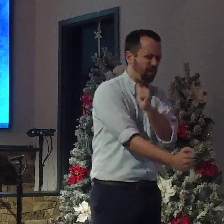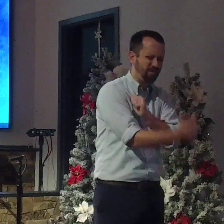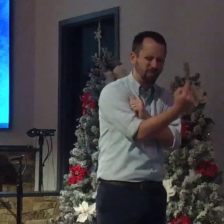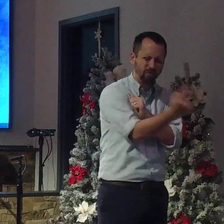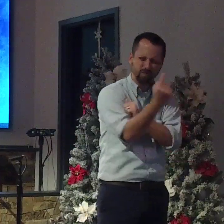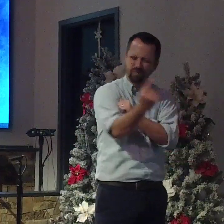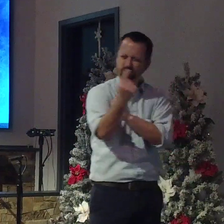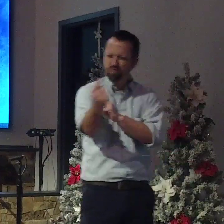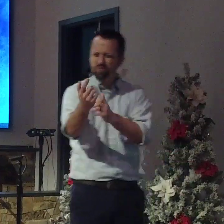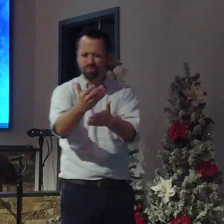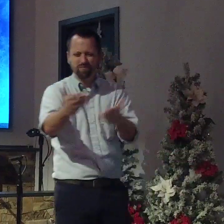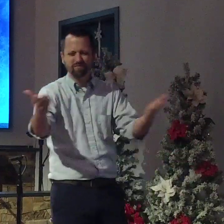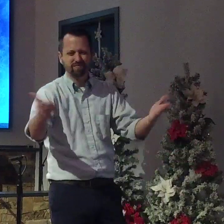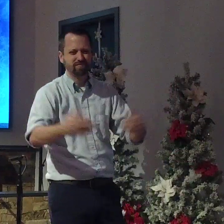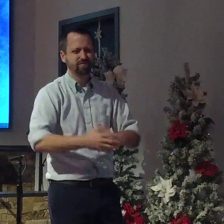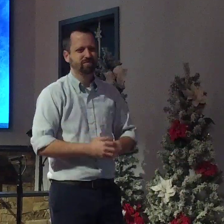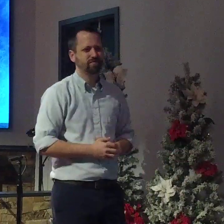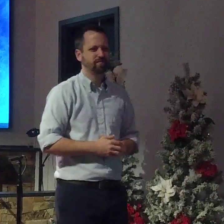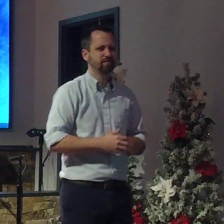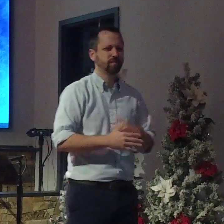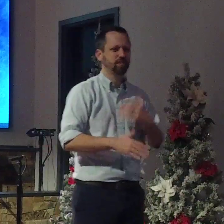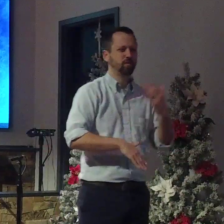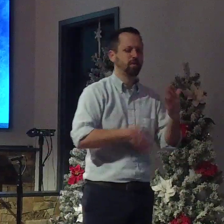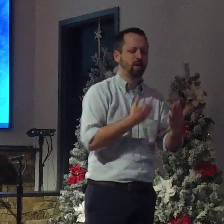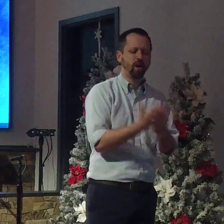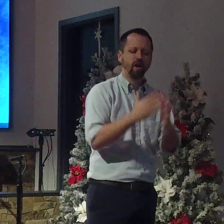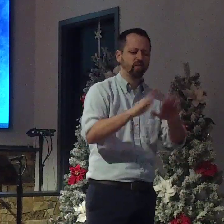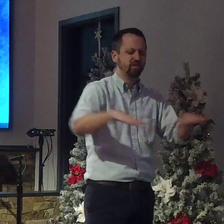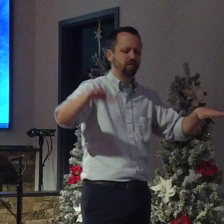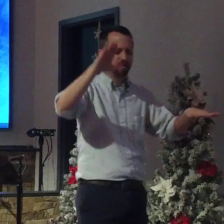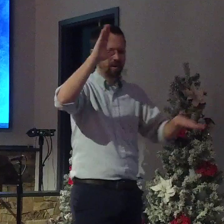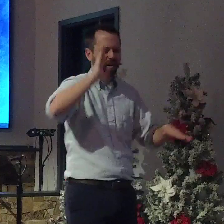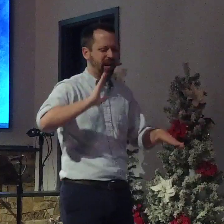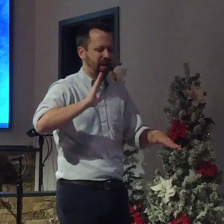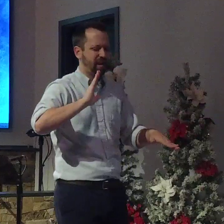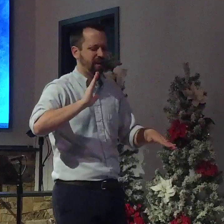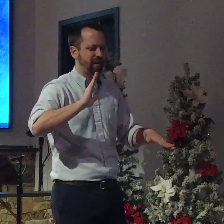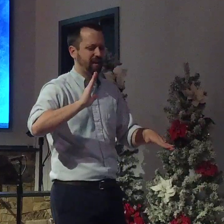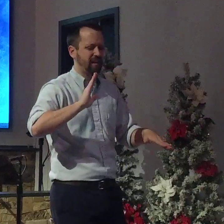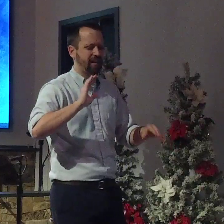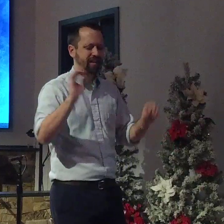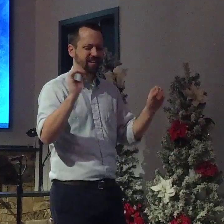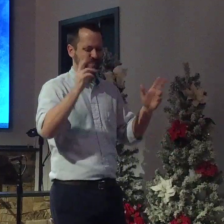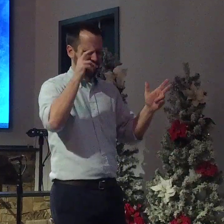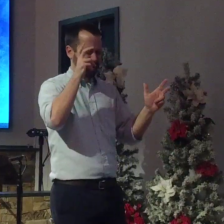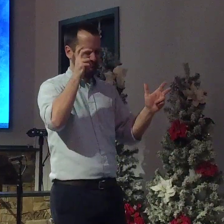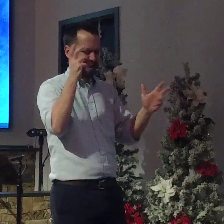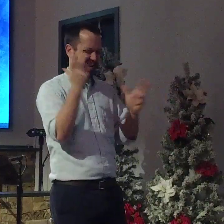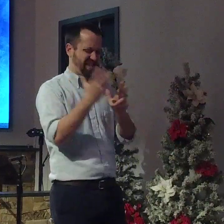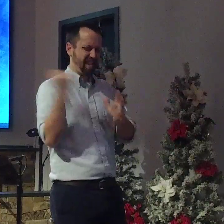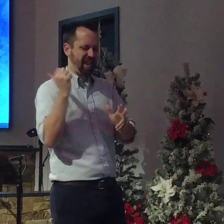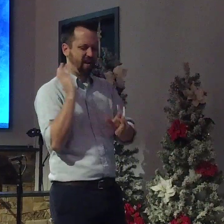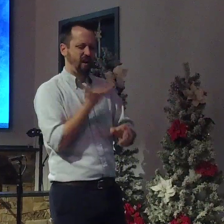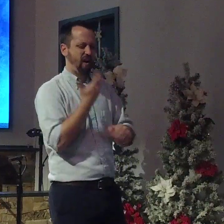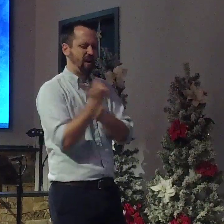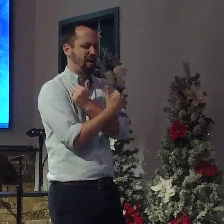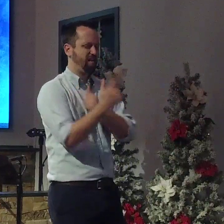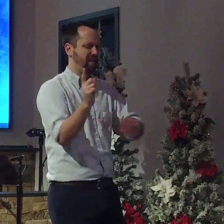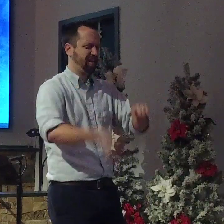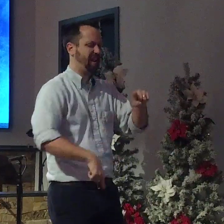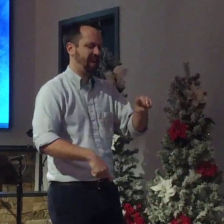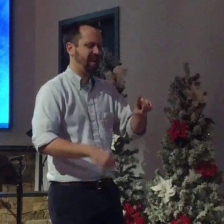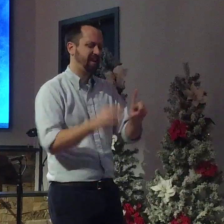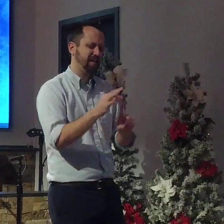came up to me knowing I was a newcomer and did not hesitate to introduce yourselves. I know some of you guys'